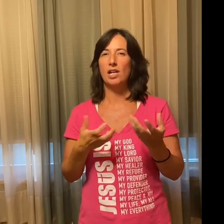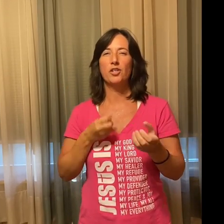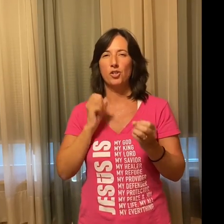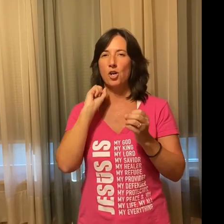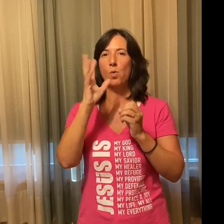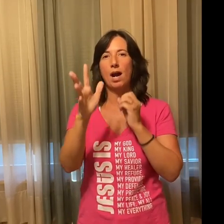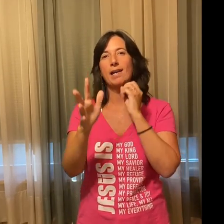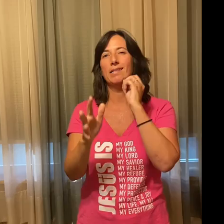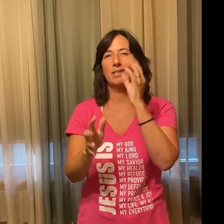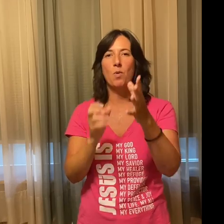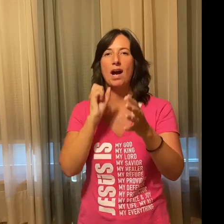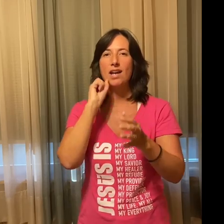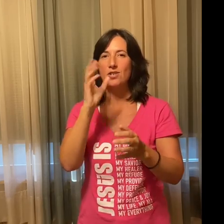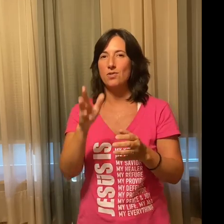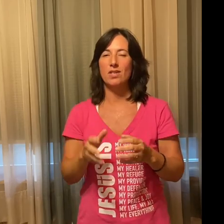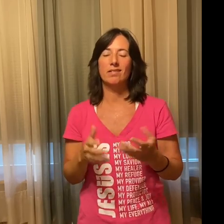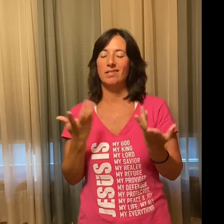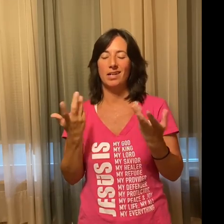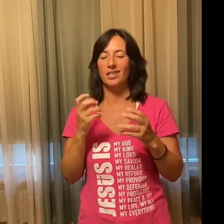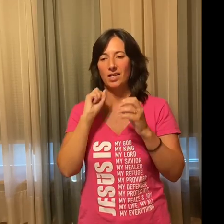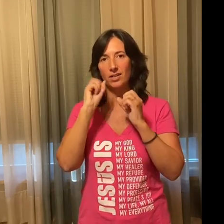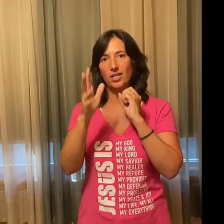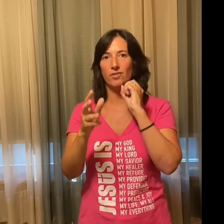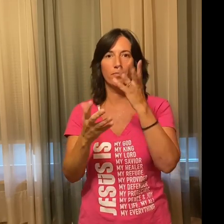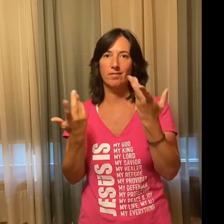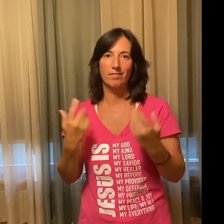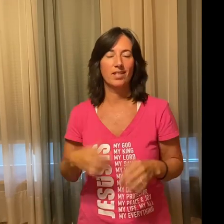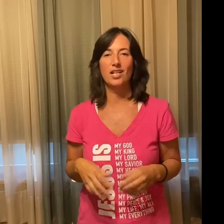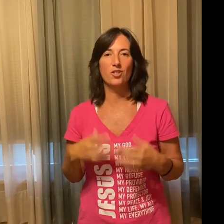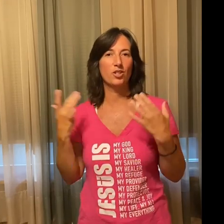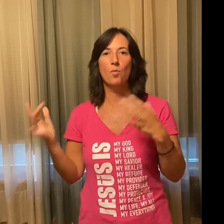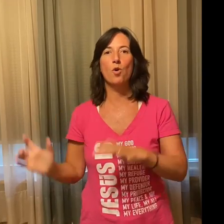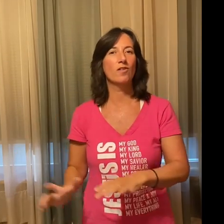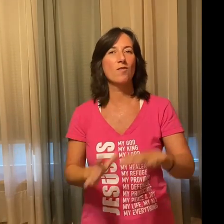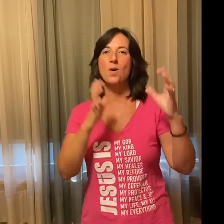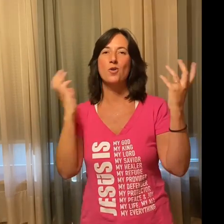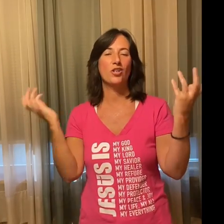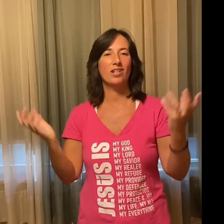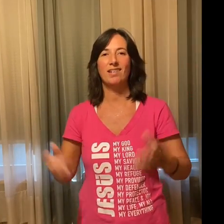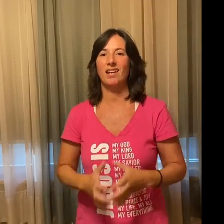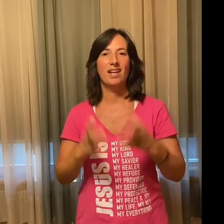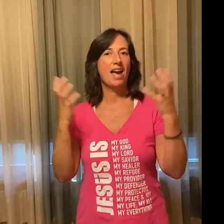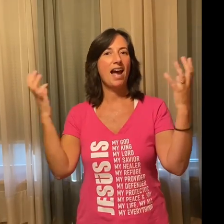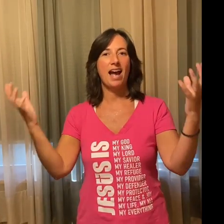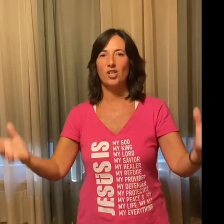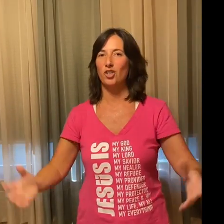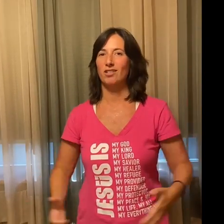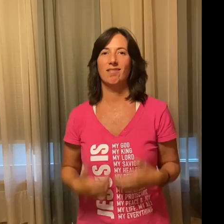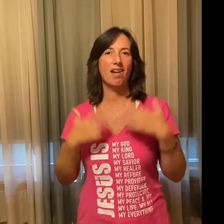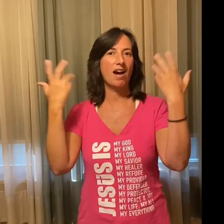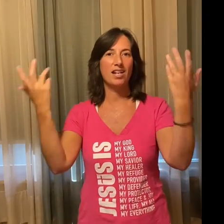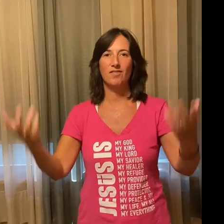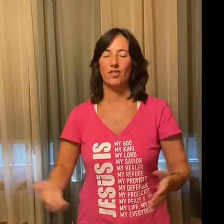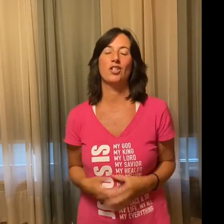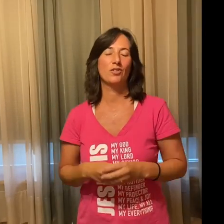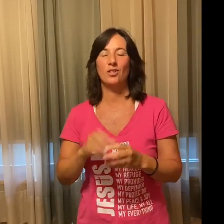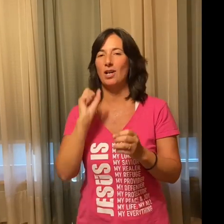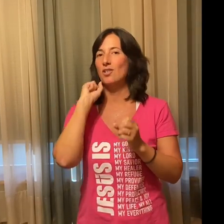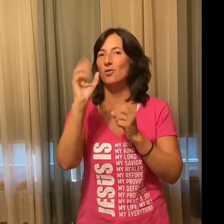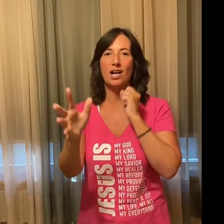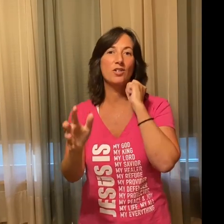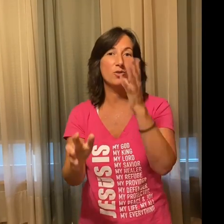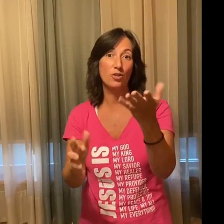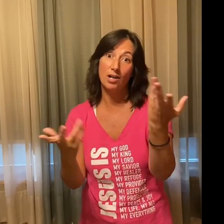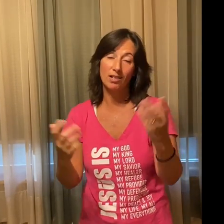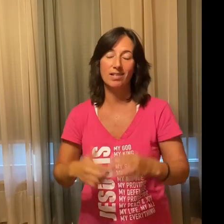just want to let you know why I do this. It's just more an emotion, action, live, you know, so